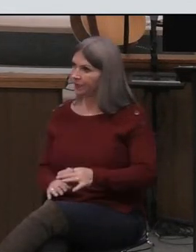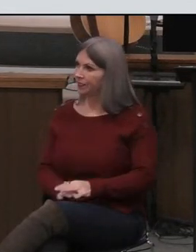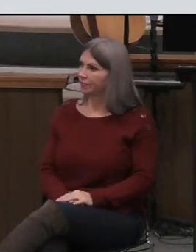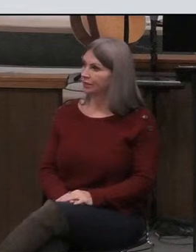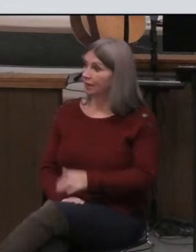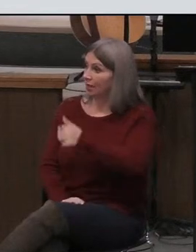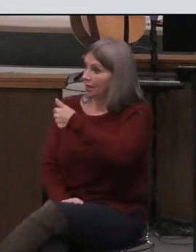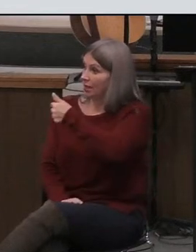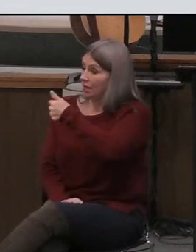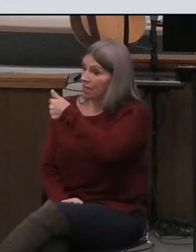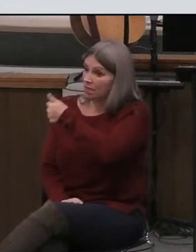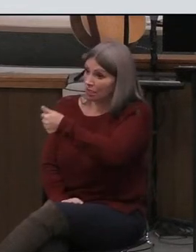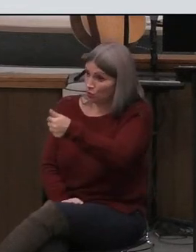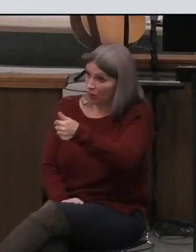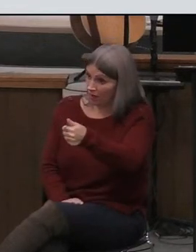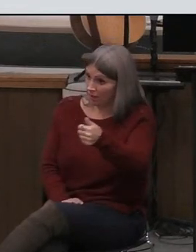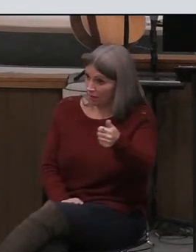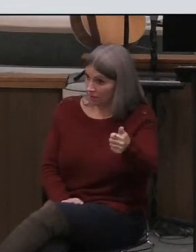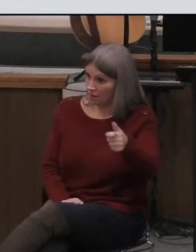Each one of us needs to